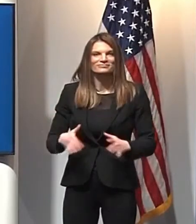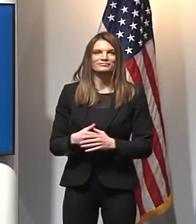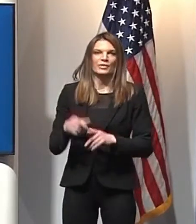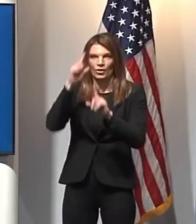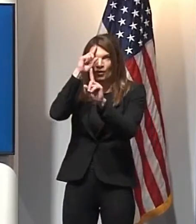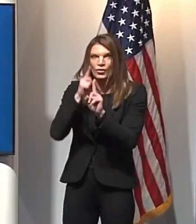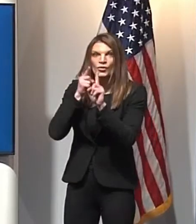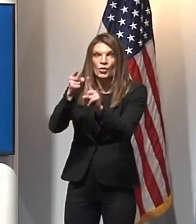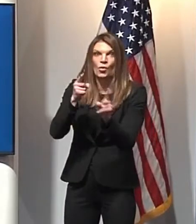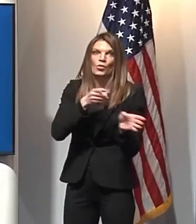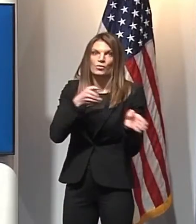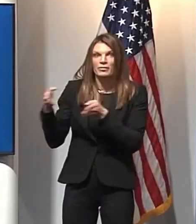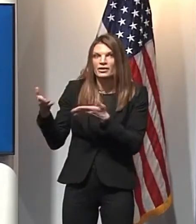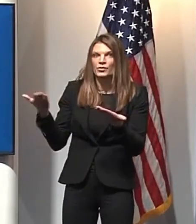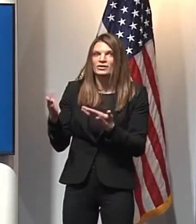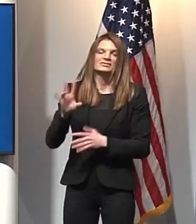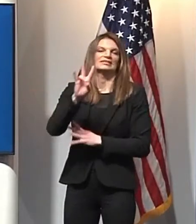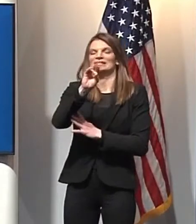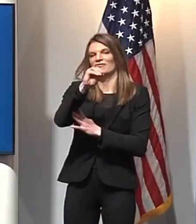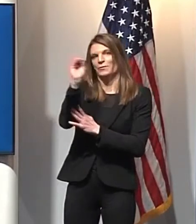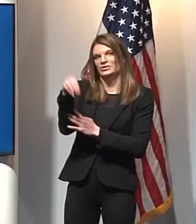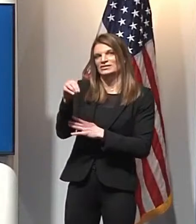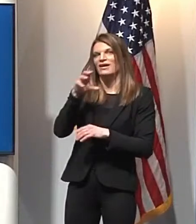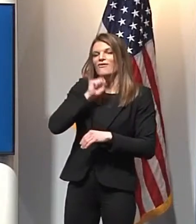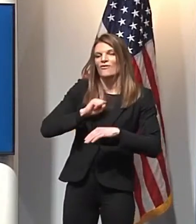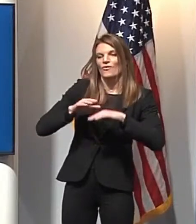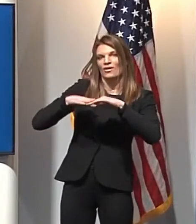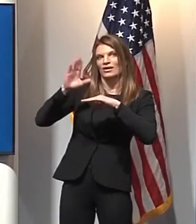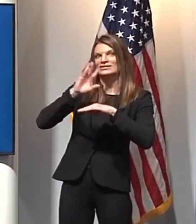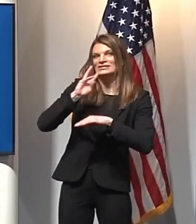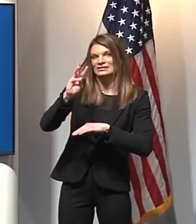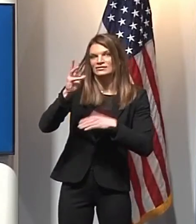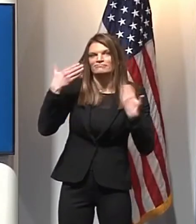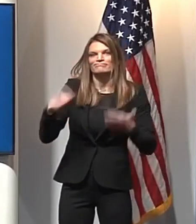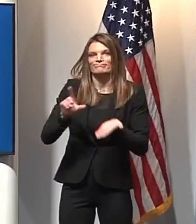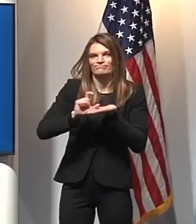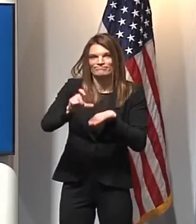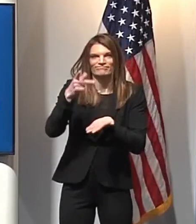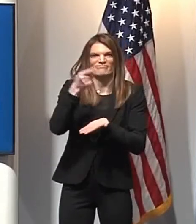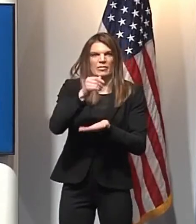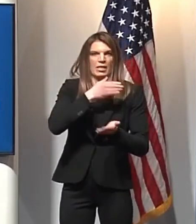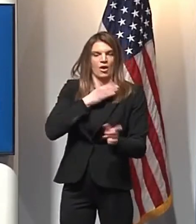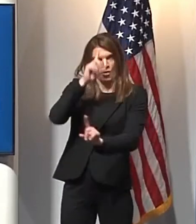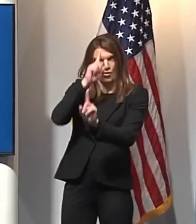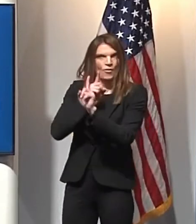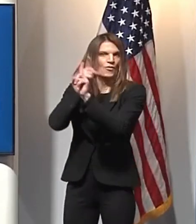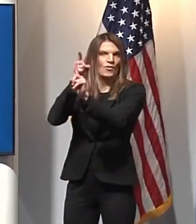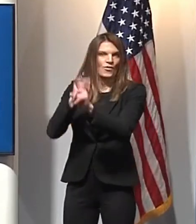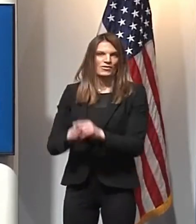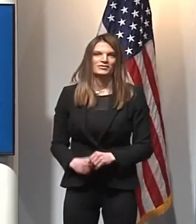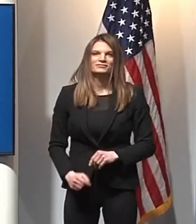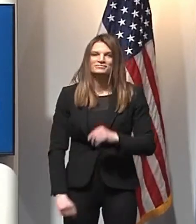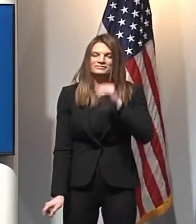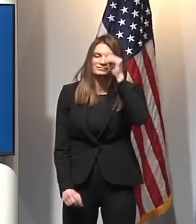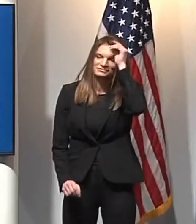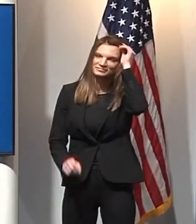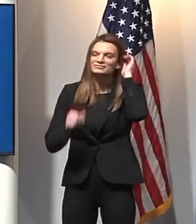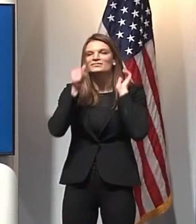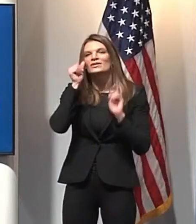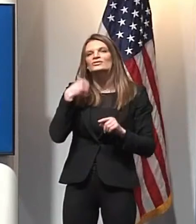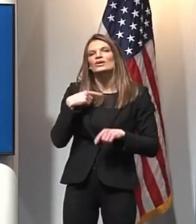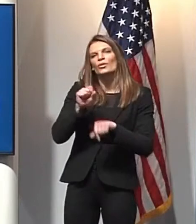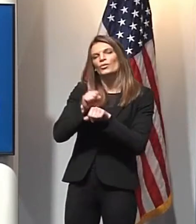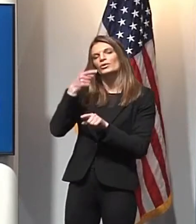vaccinate 70% of Michiganders 16 and up. Just yesterday, I was at Ford Field Federal